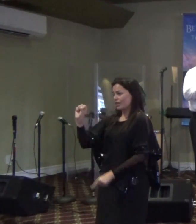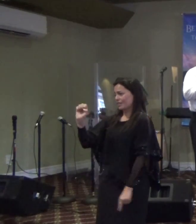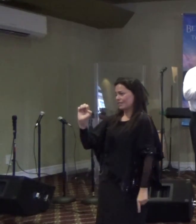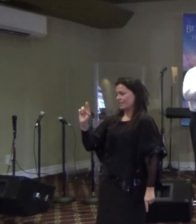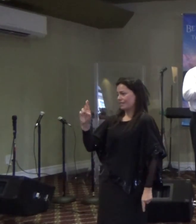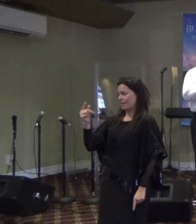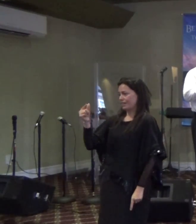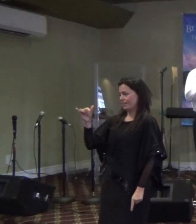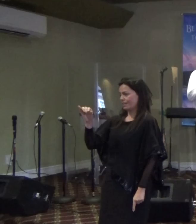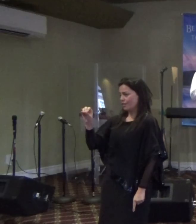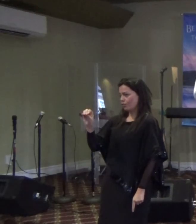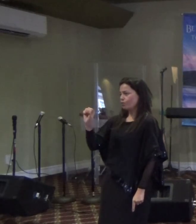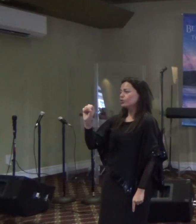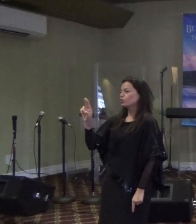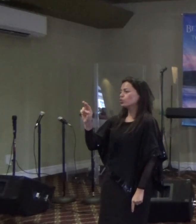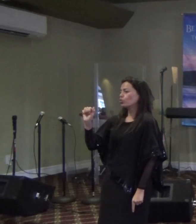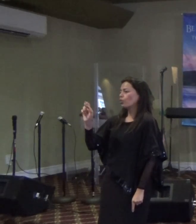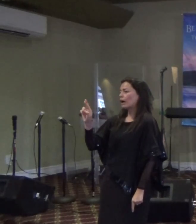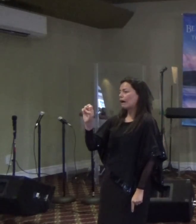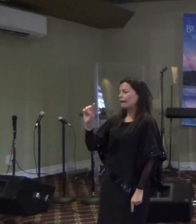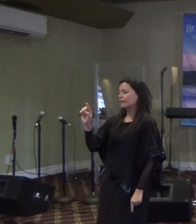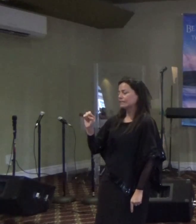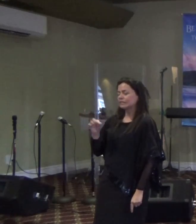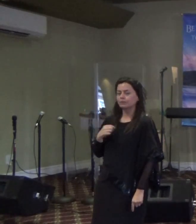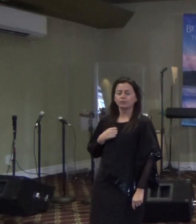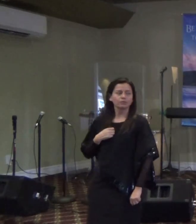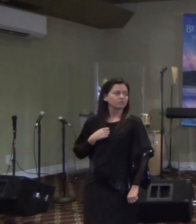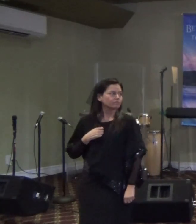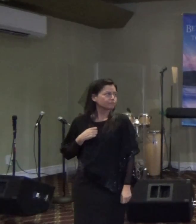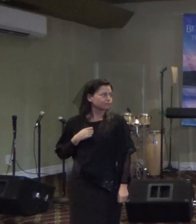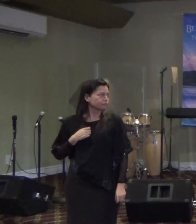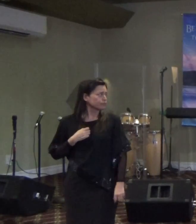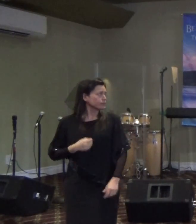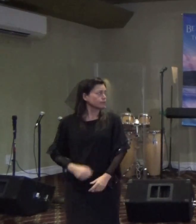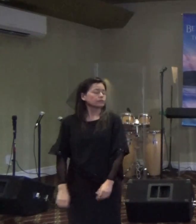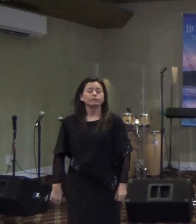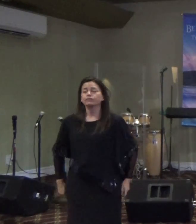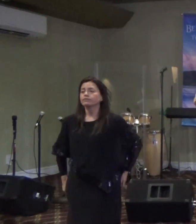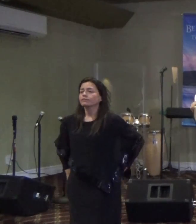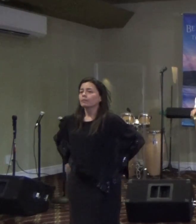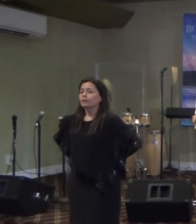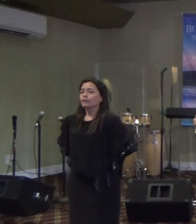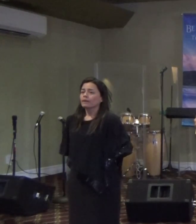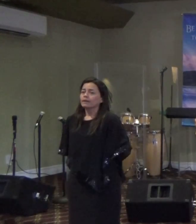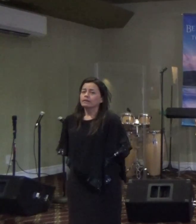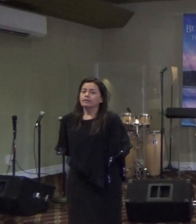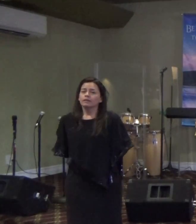Sergio Flores takes this place. Gloria a Dios, gloria a Dios.